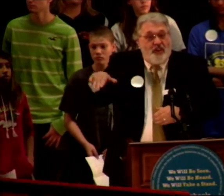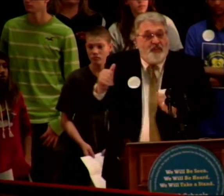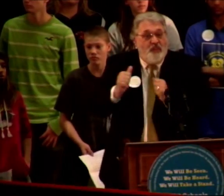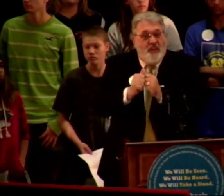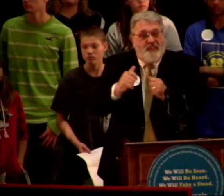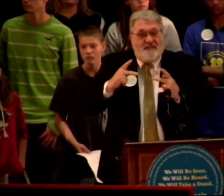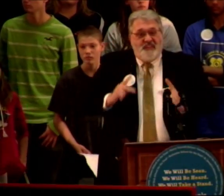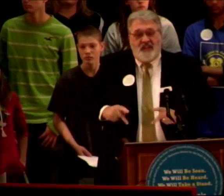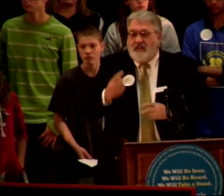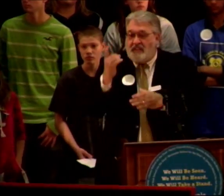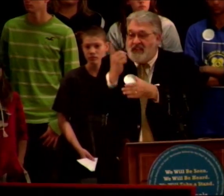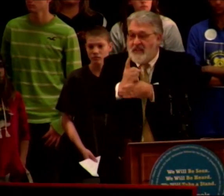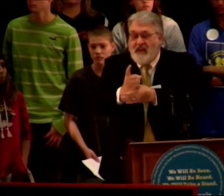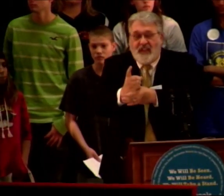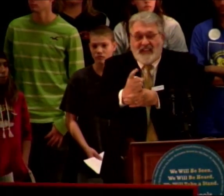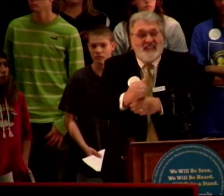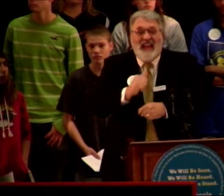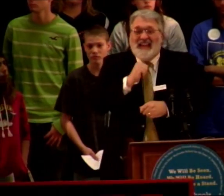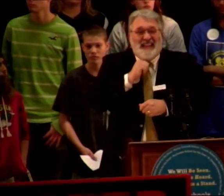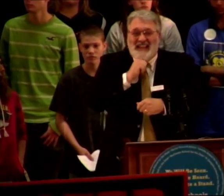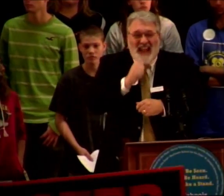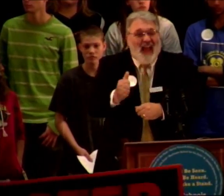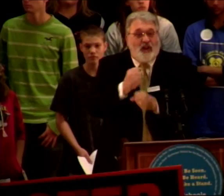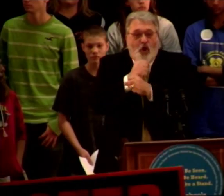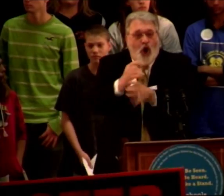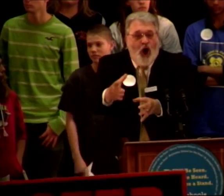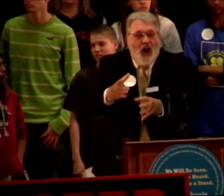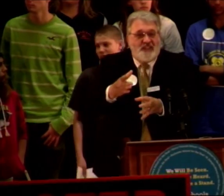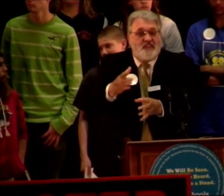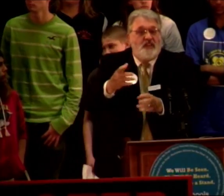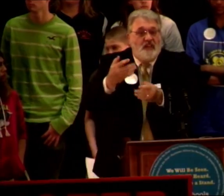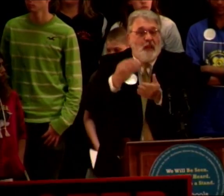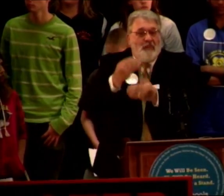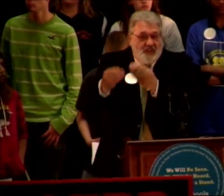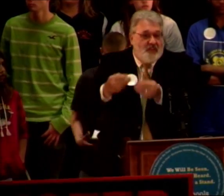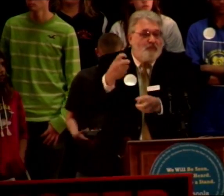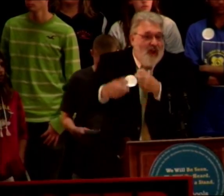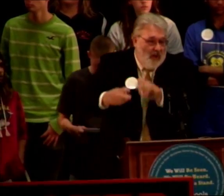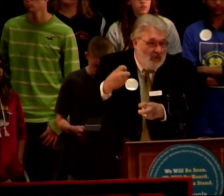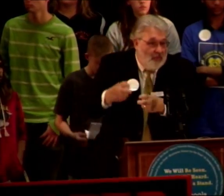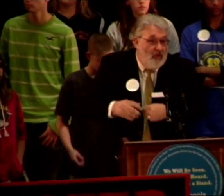children with physical disabilities did not cause the budget problem.